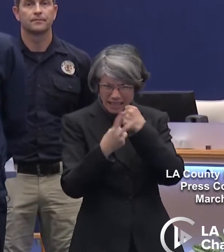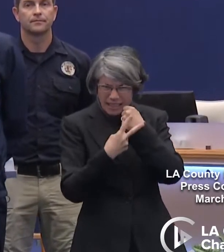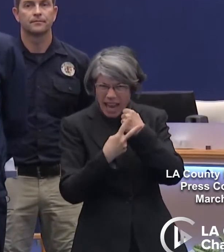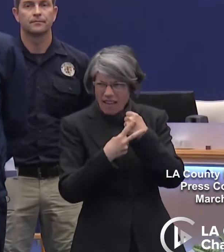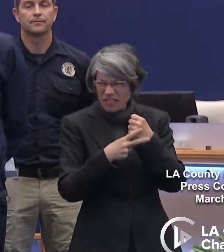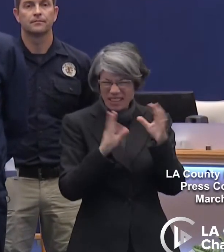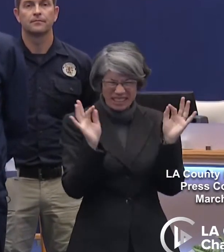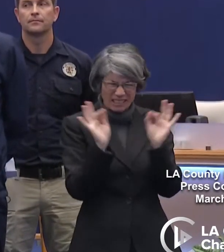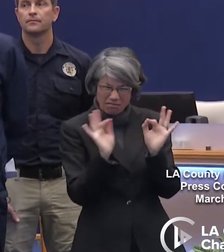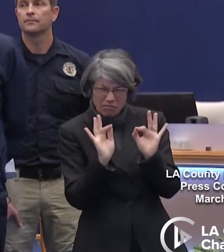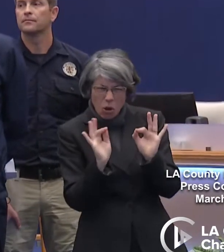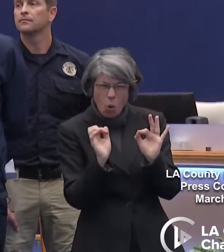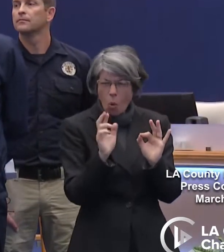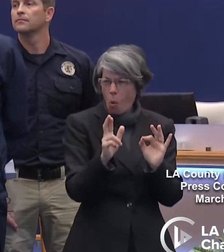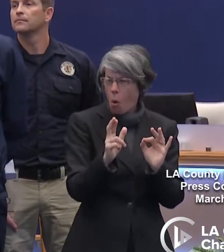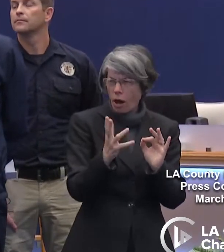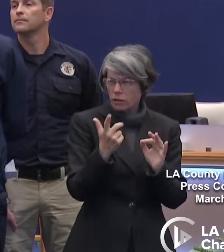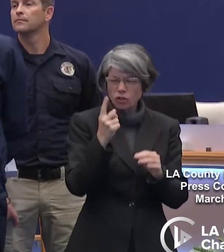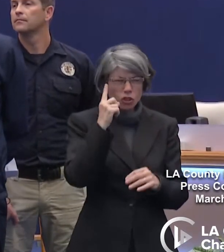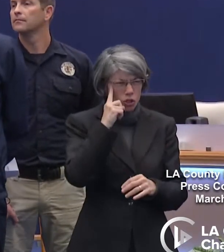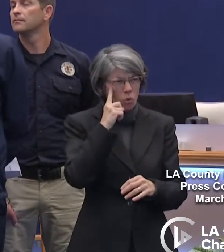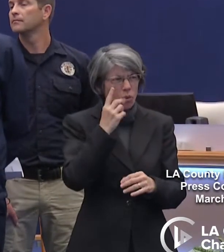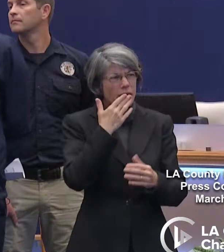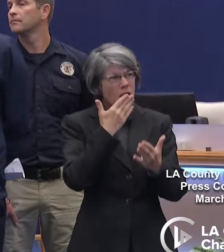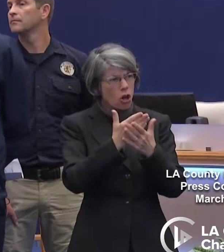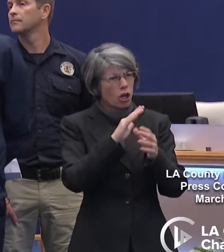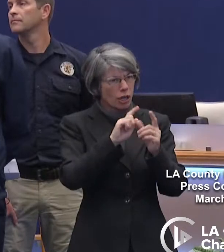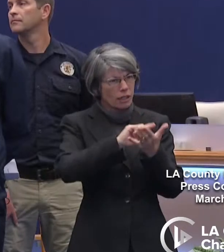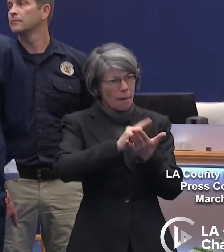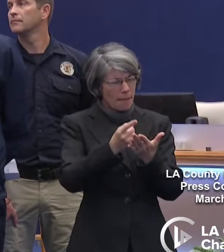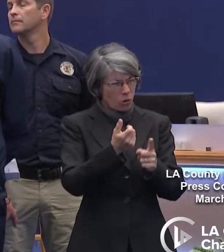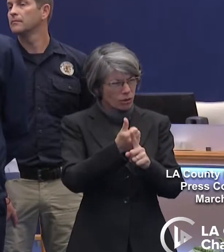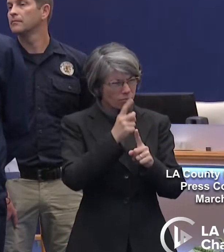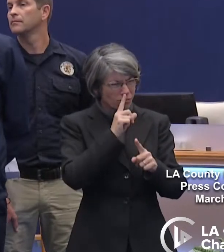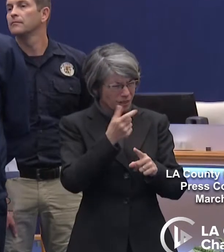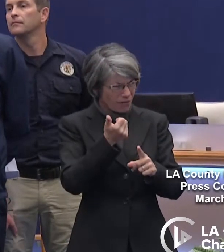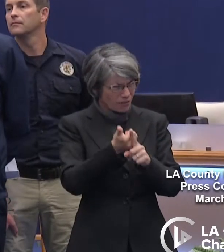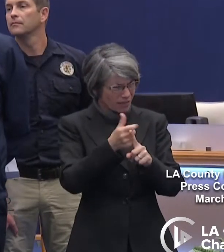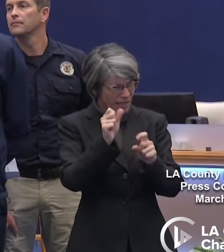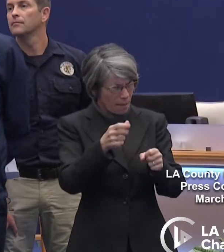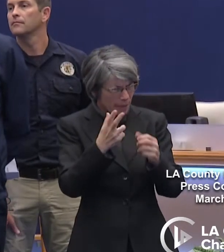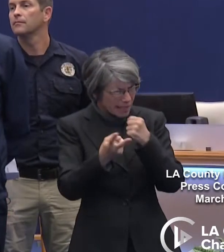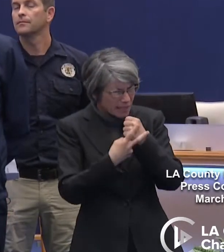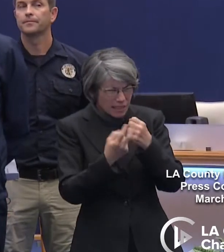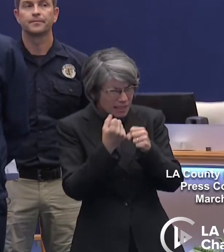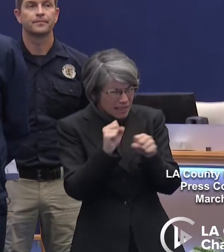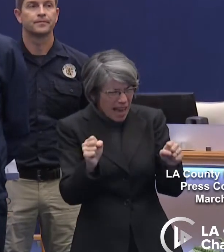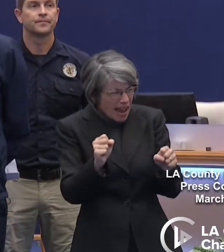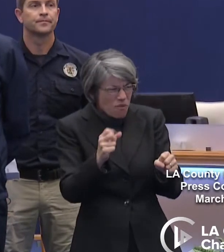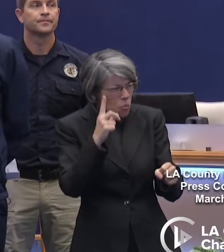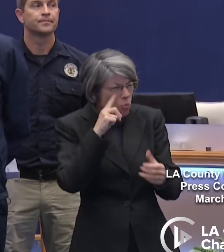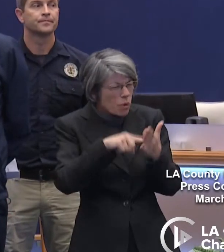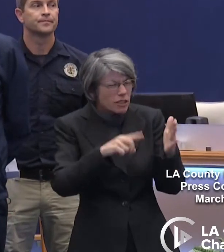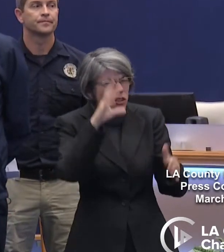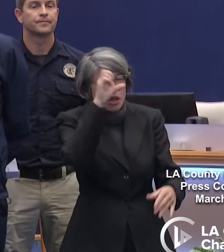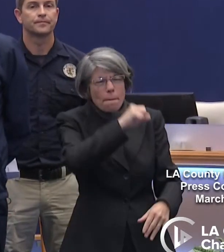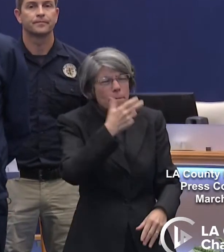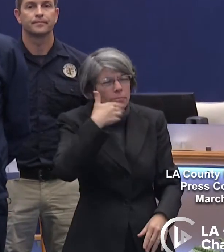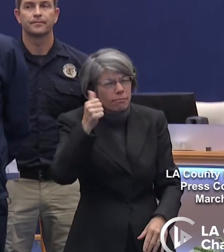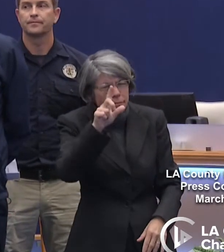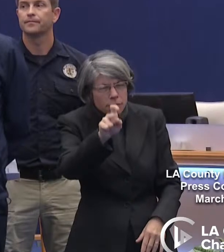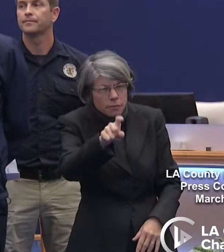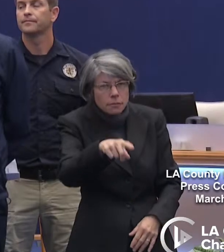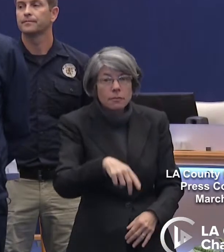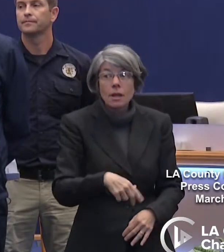like minuscule, or do you think a good amount can be saved? What's your best guess? I guess I'd